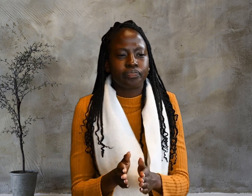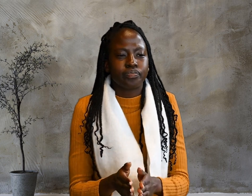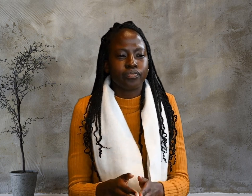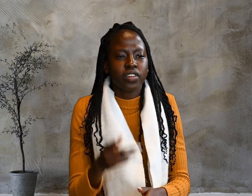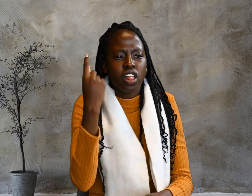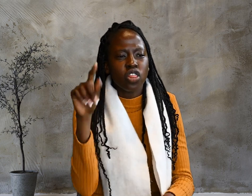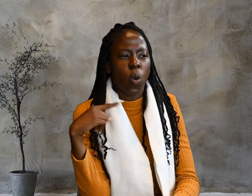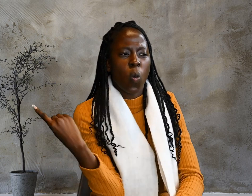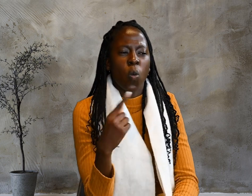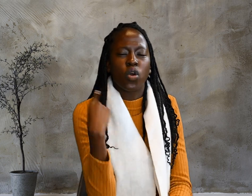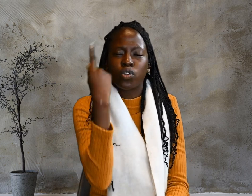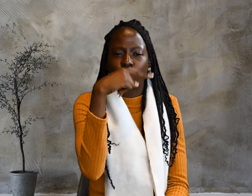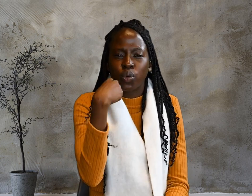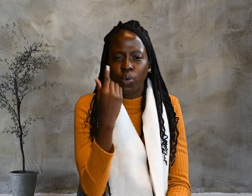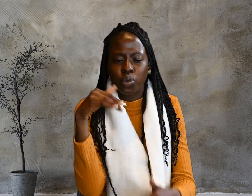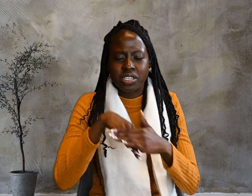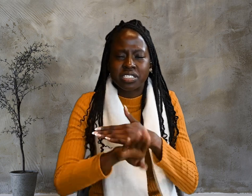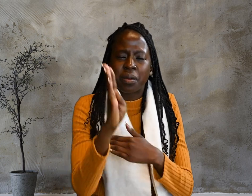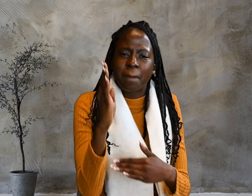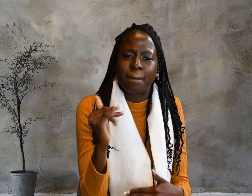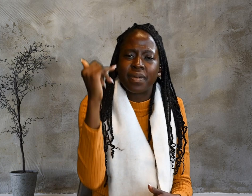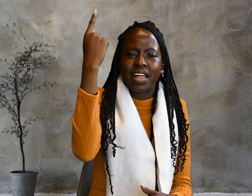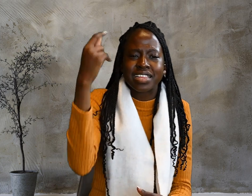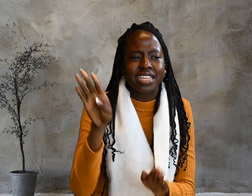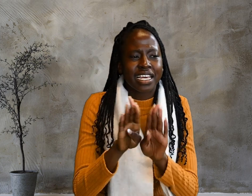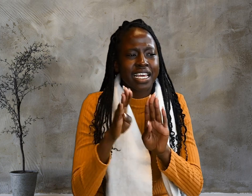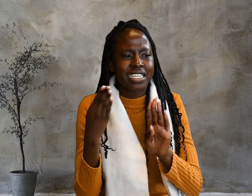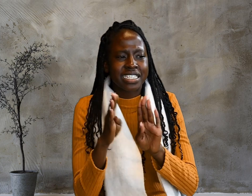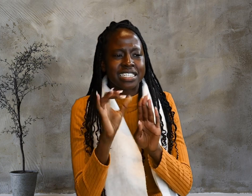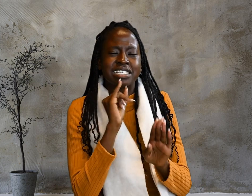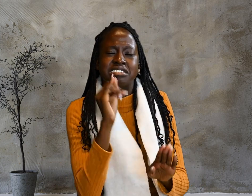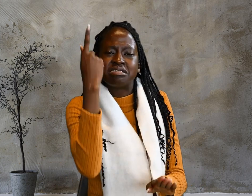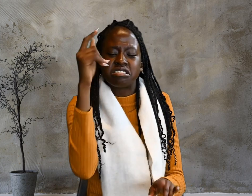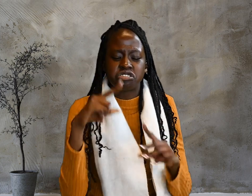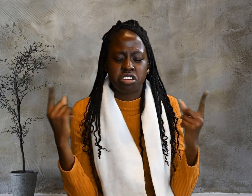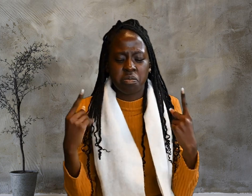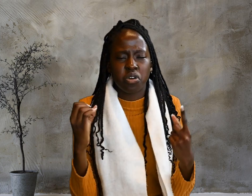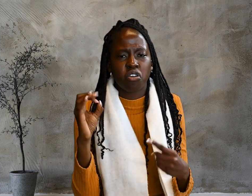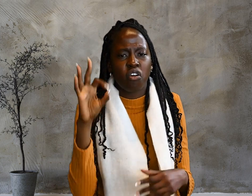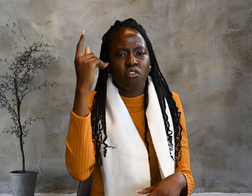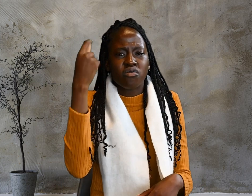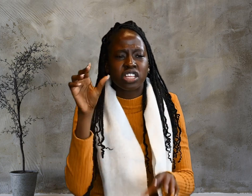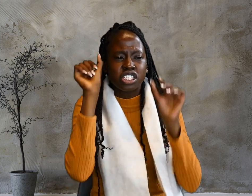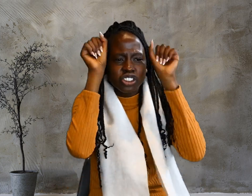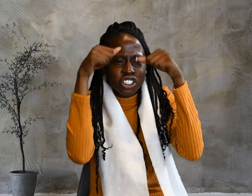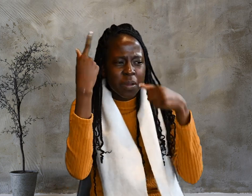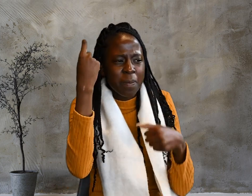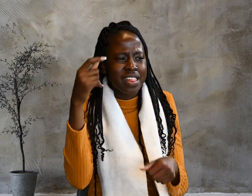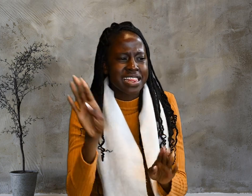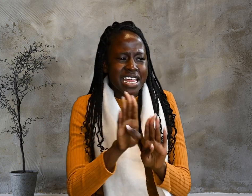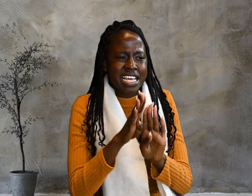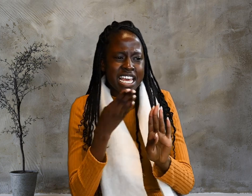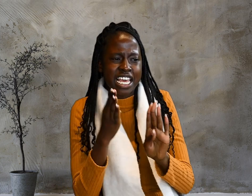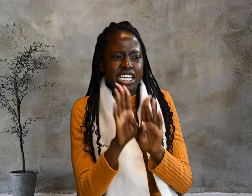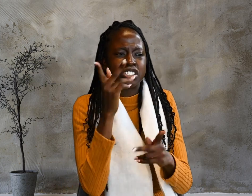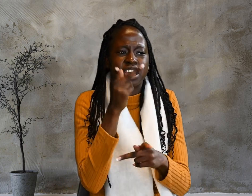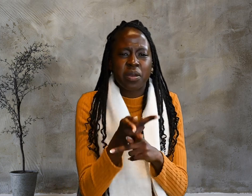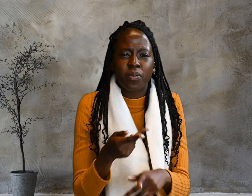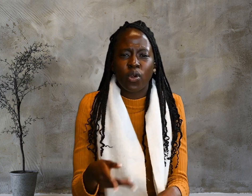who enters by the gate is a shepherd of the sheep. The gatekeeper opens the gate for him, and